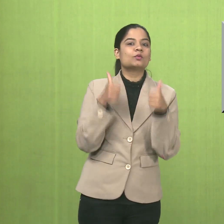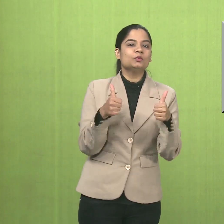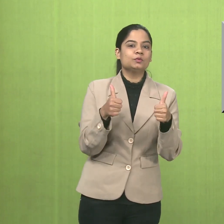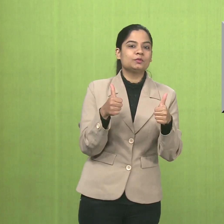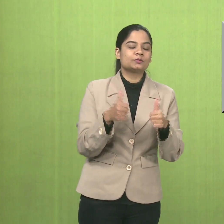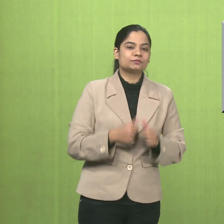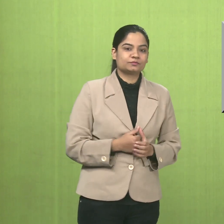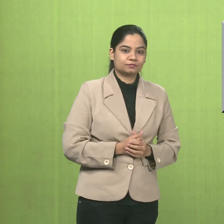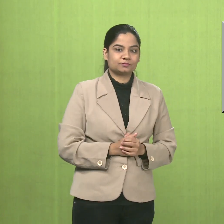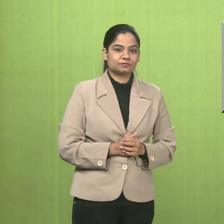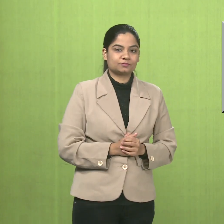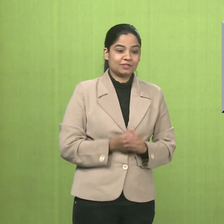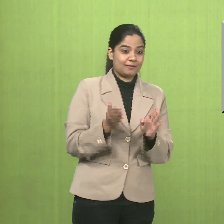well-being.